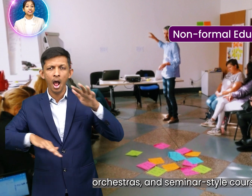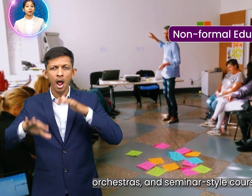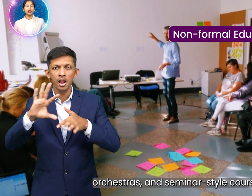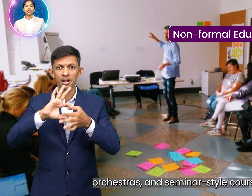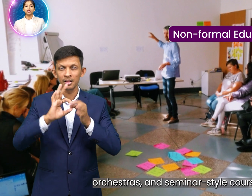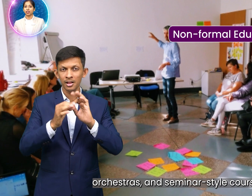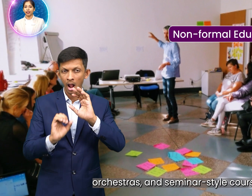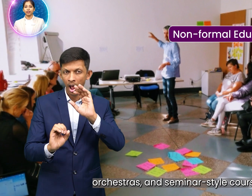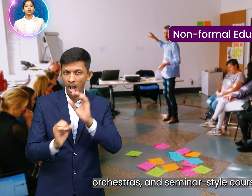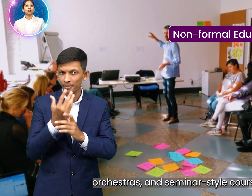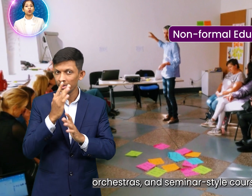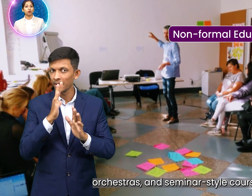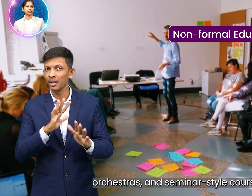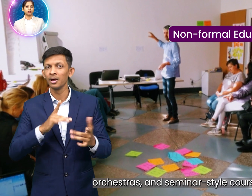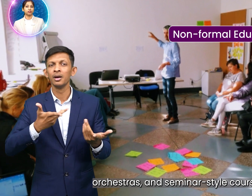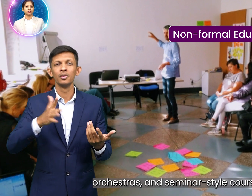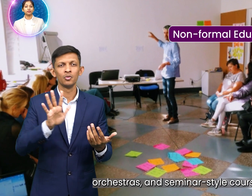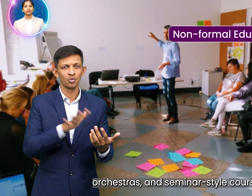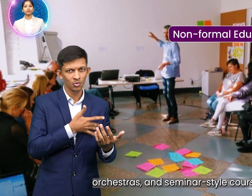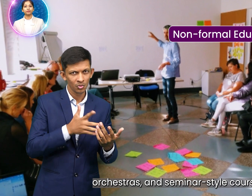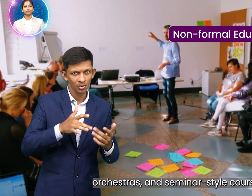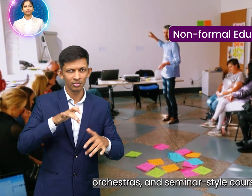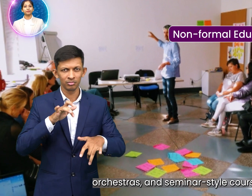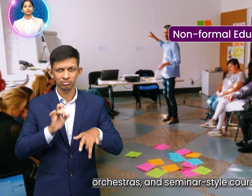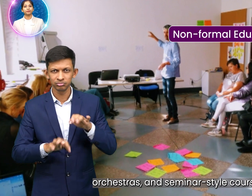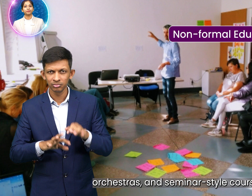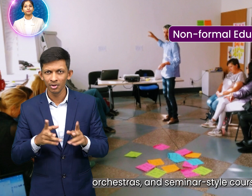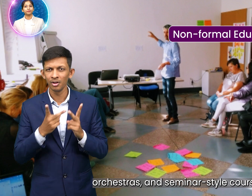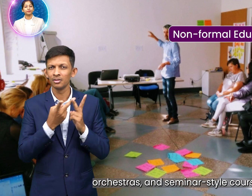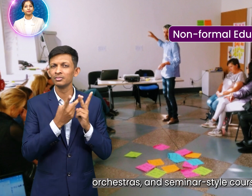and seminar-style courses.